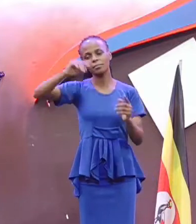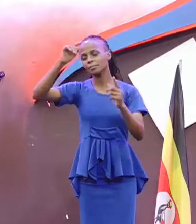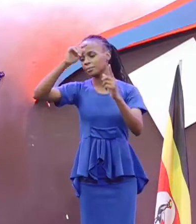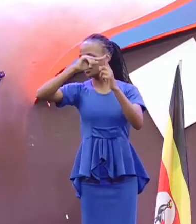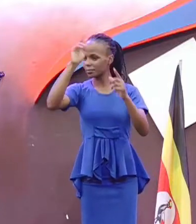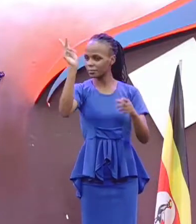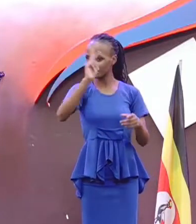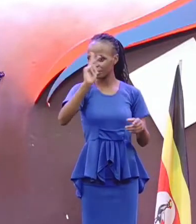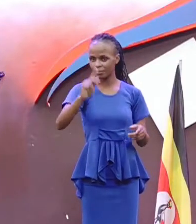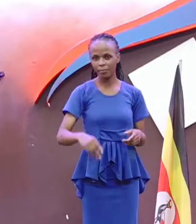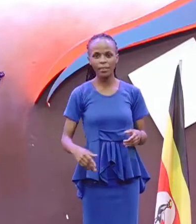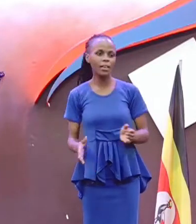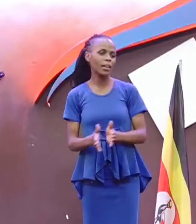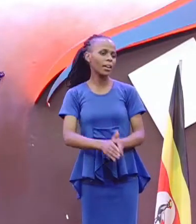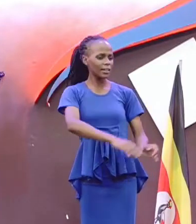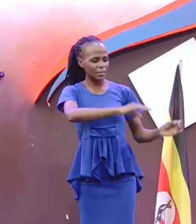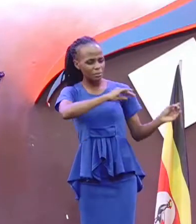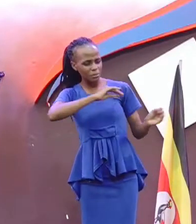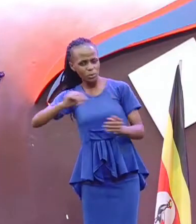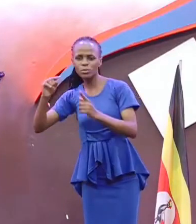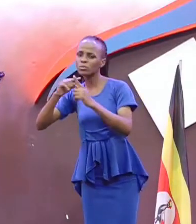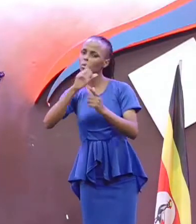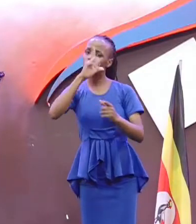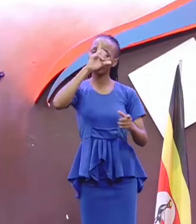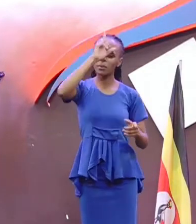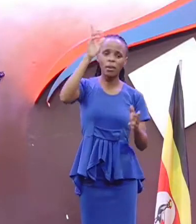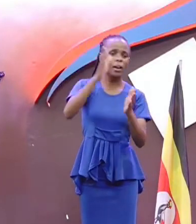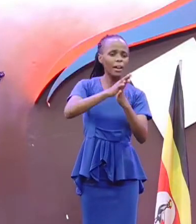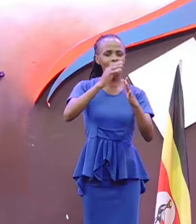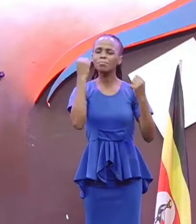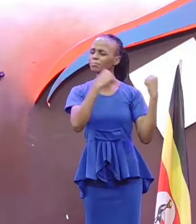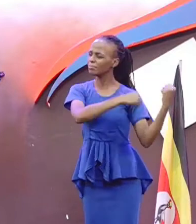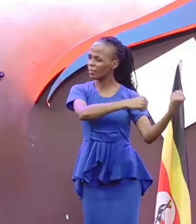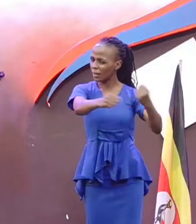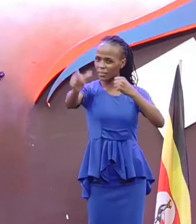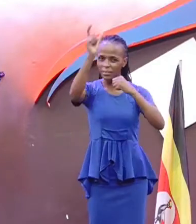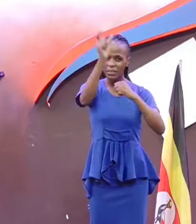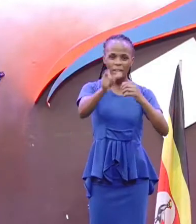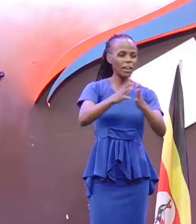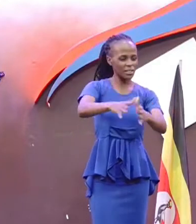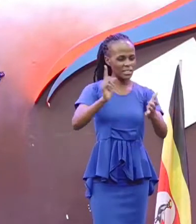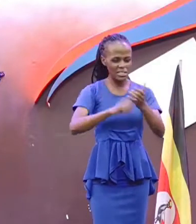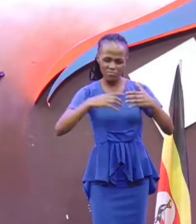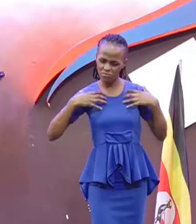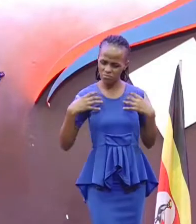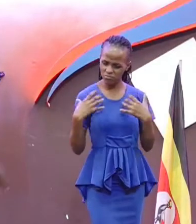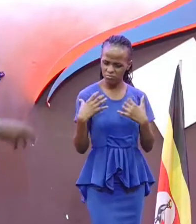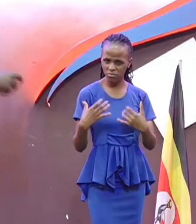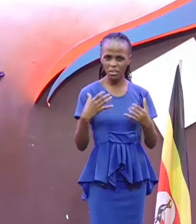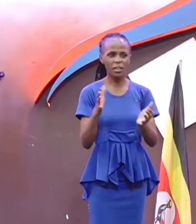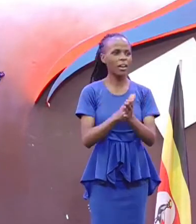and to Kenya and to Bunyoro and is a mighty person and is